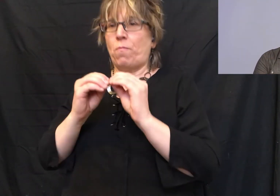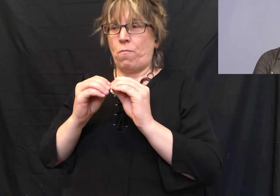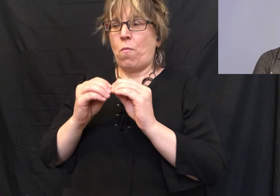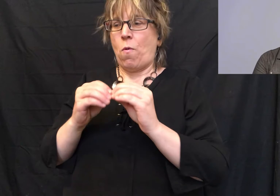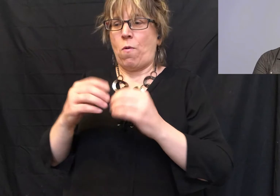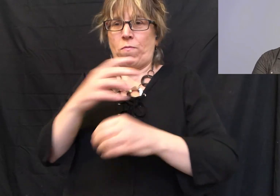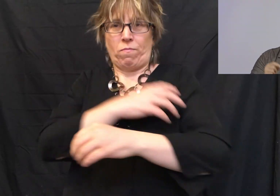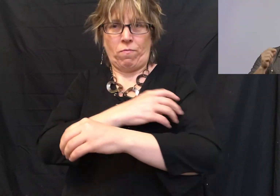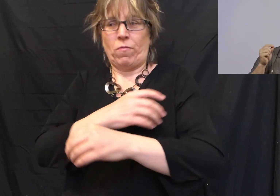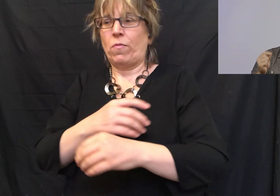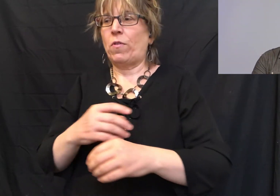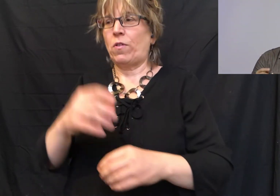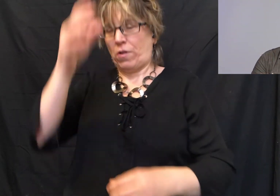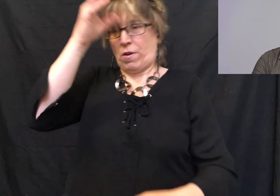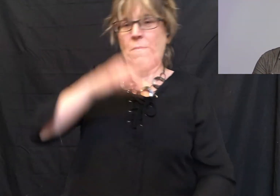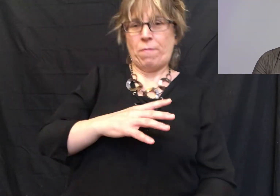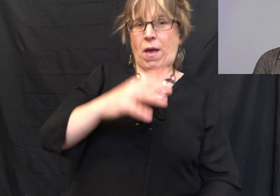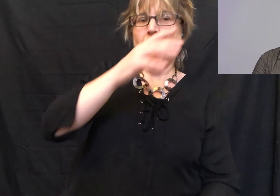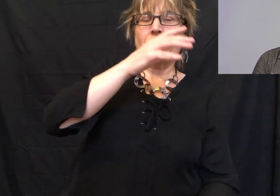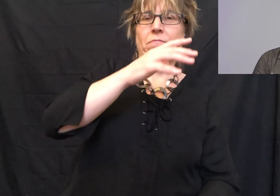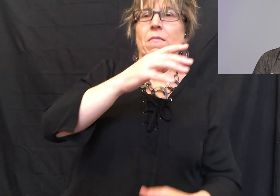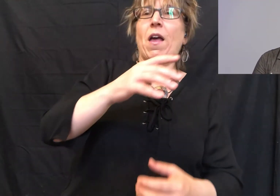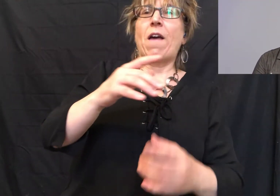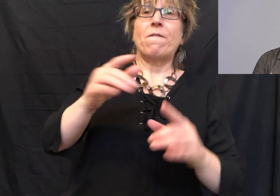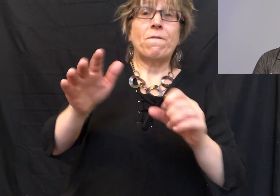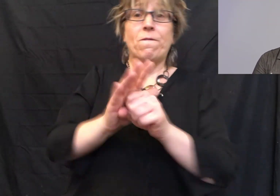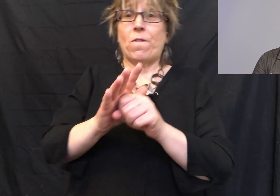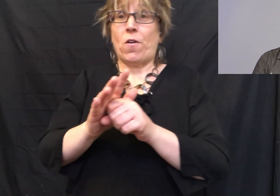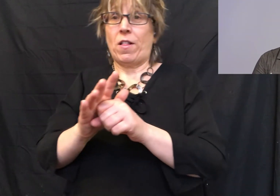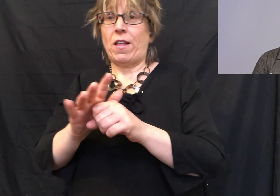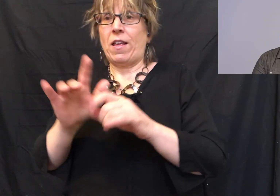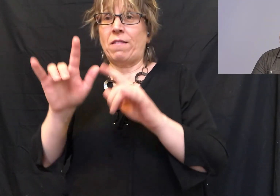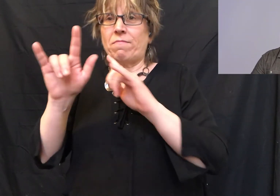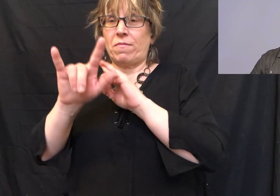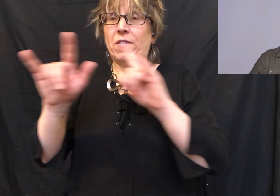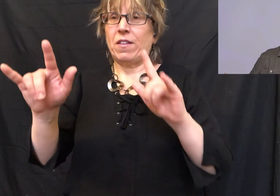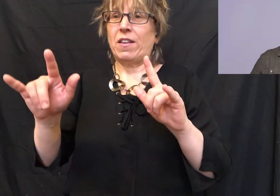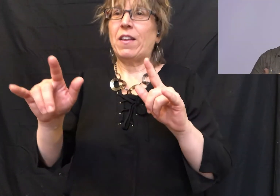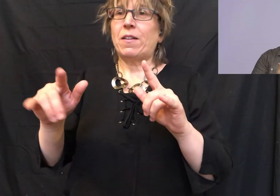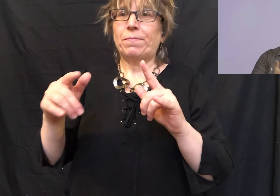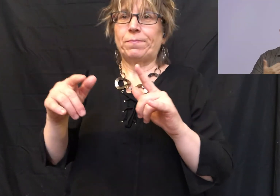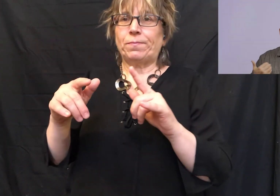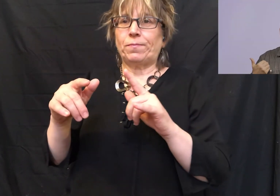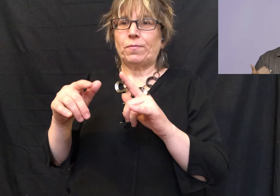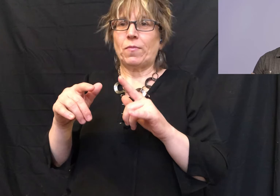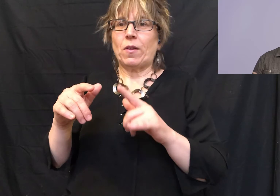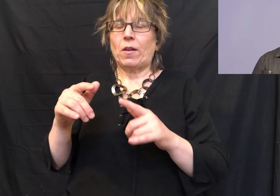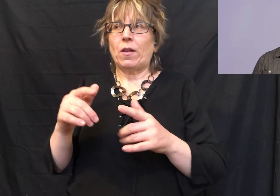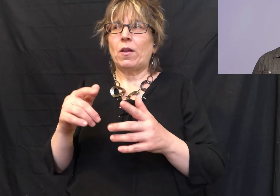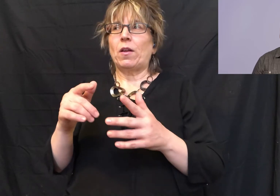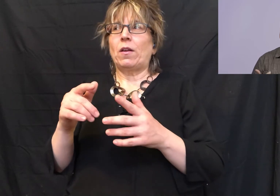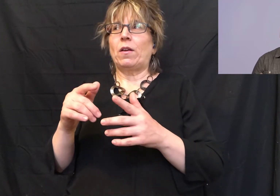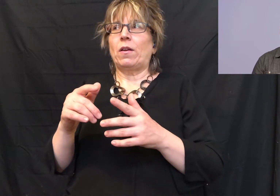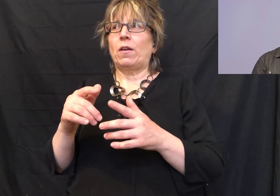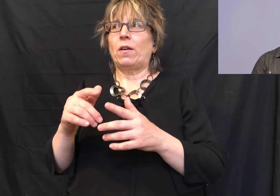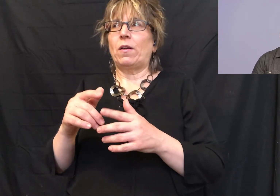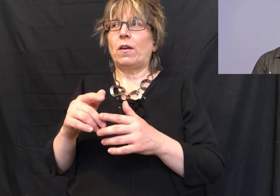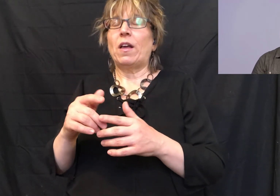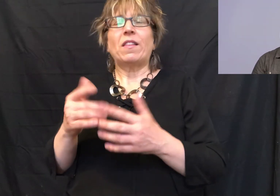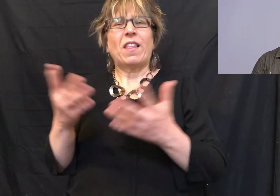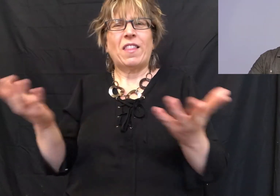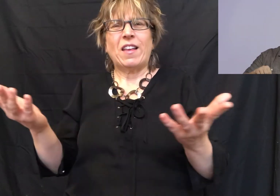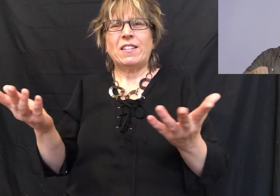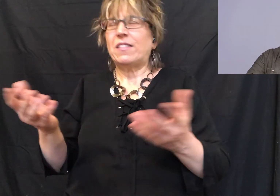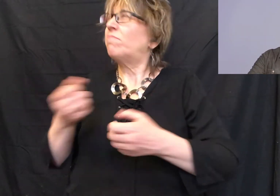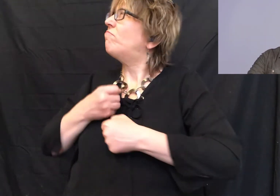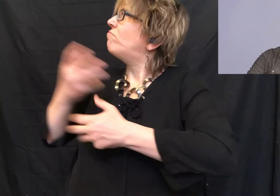known and fully loved, and we can have that in Jesus. We can lay our soul bare before him and tell him the deep things